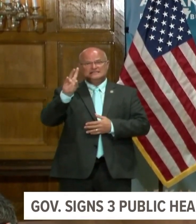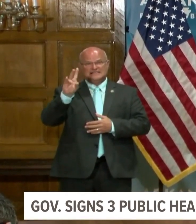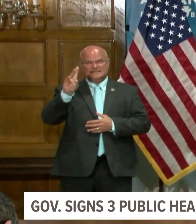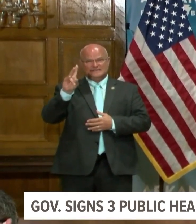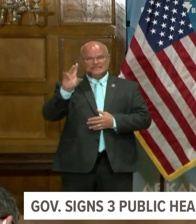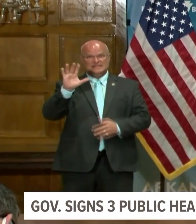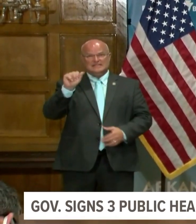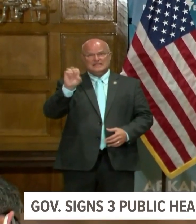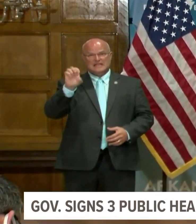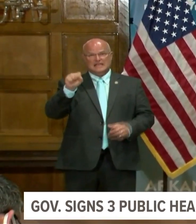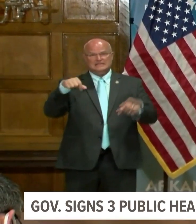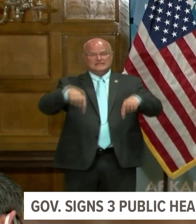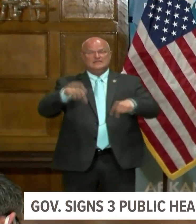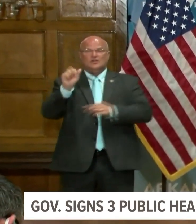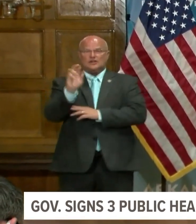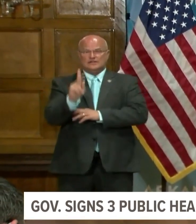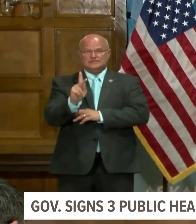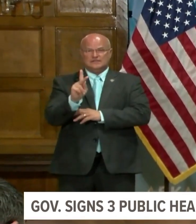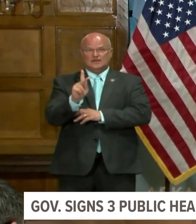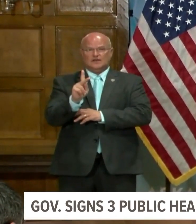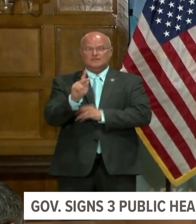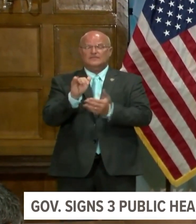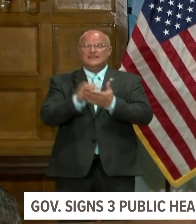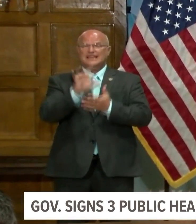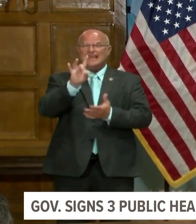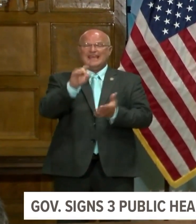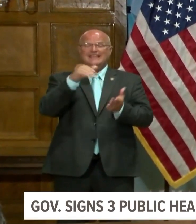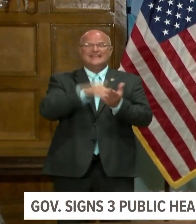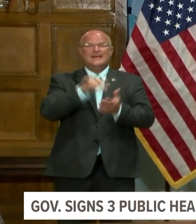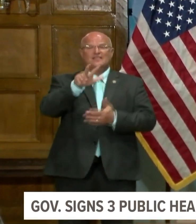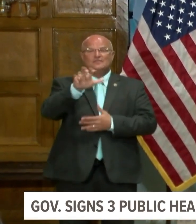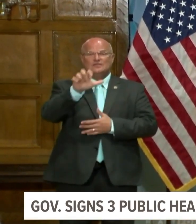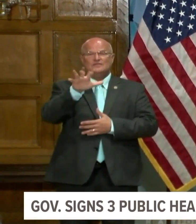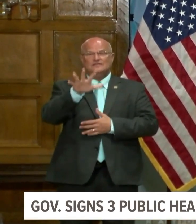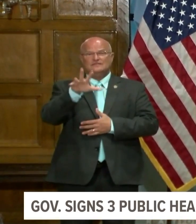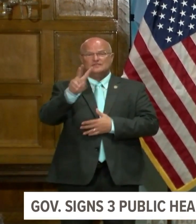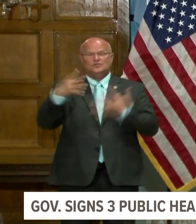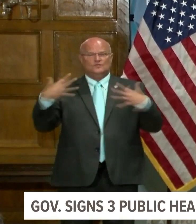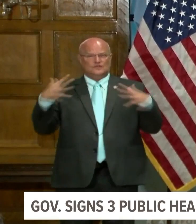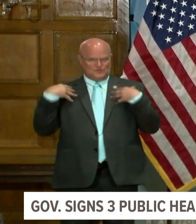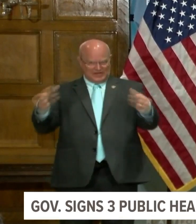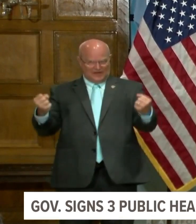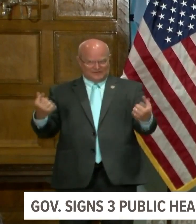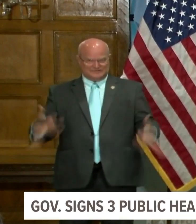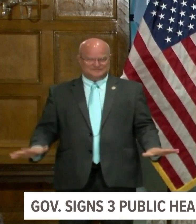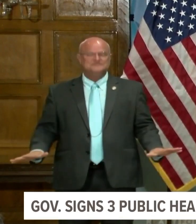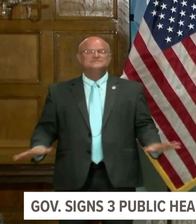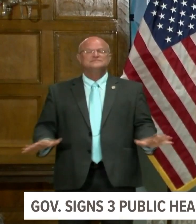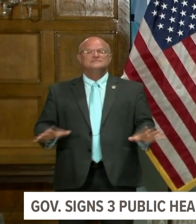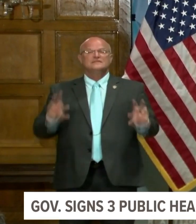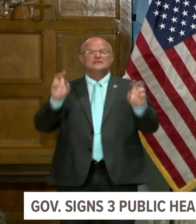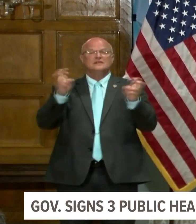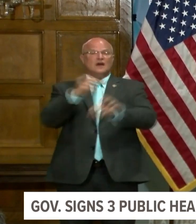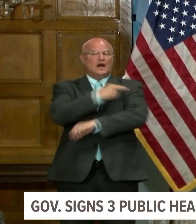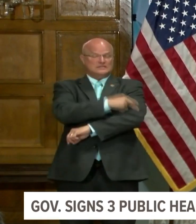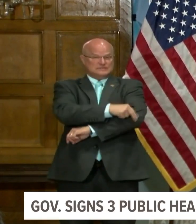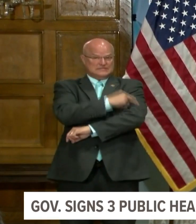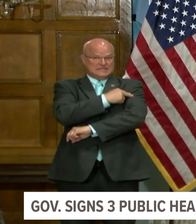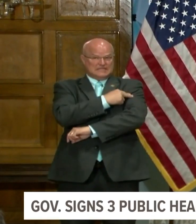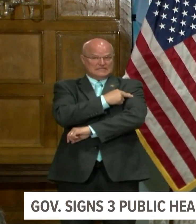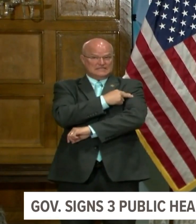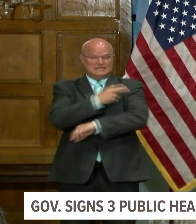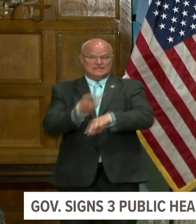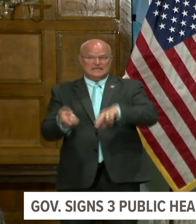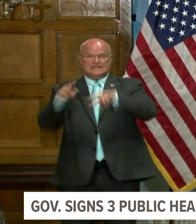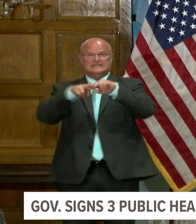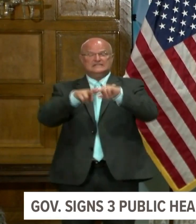12,917 cases in Arkansas. Of those, 8,352 are recovered. In terms of hospitalizations, we